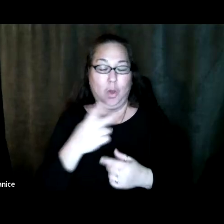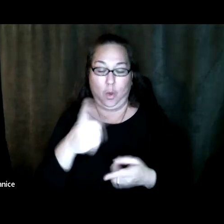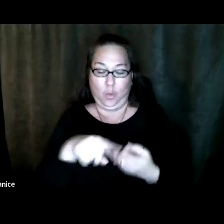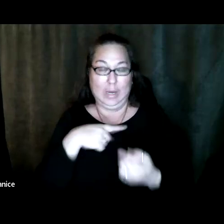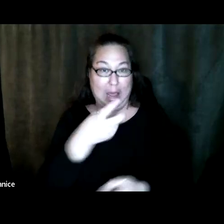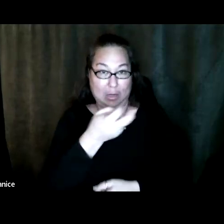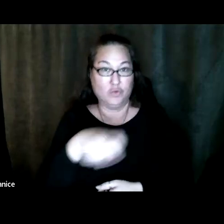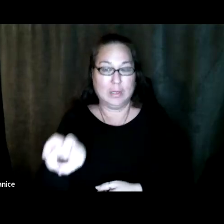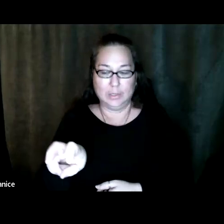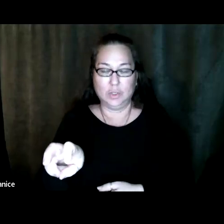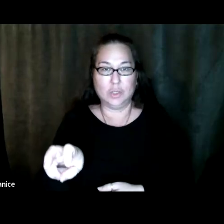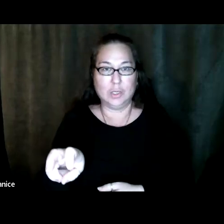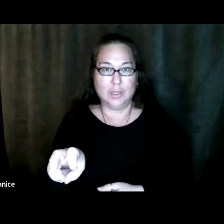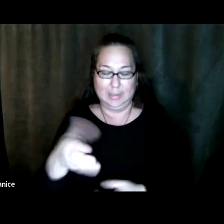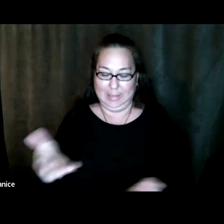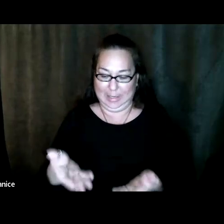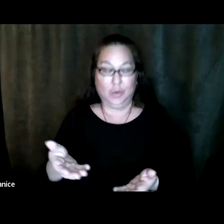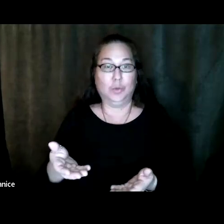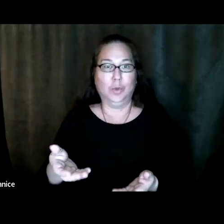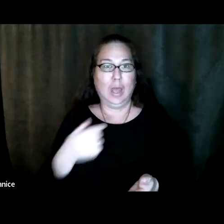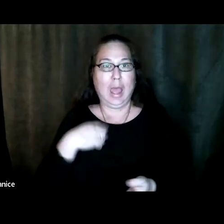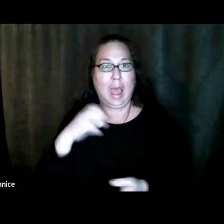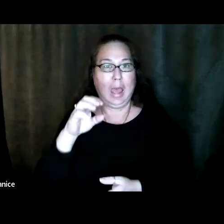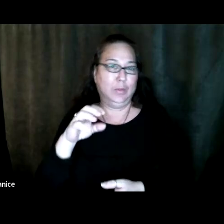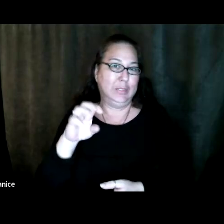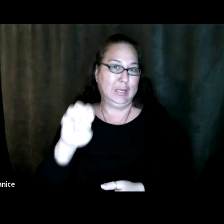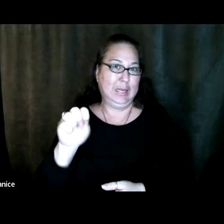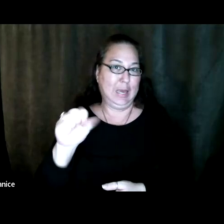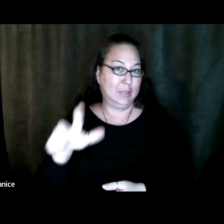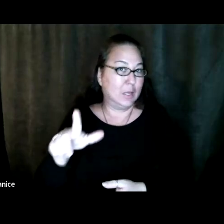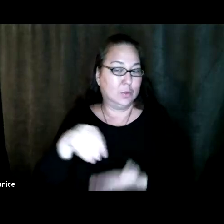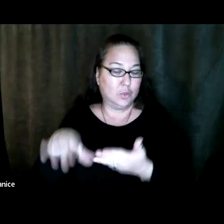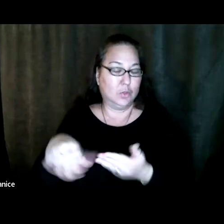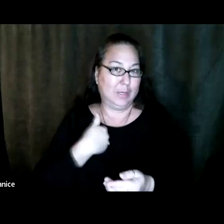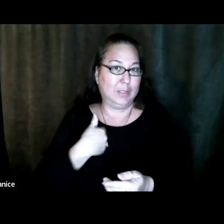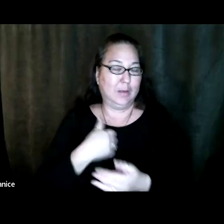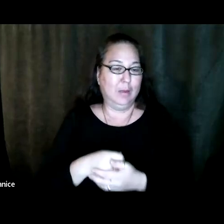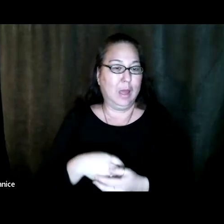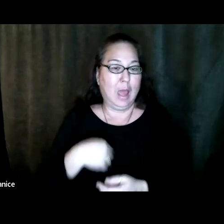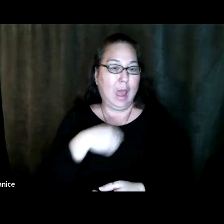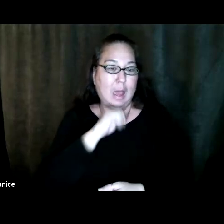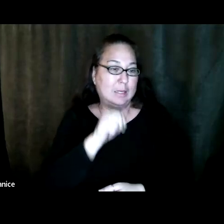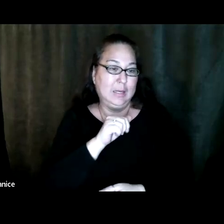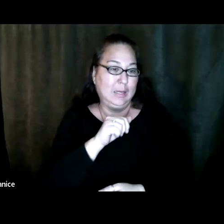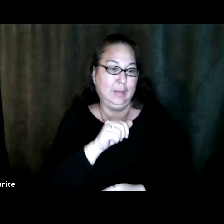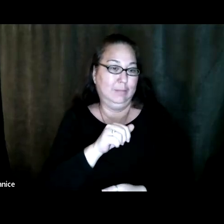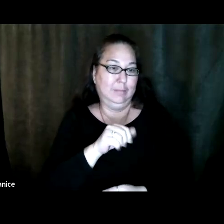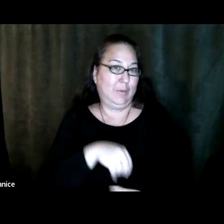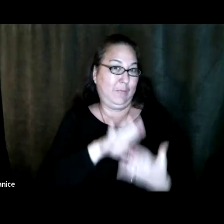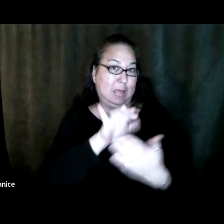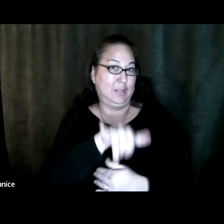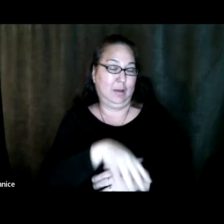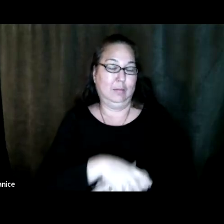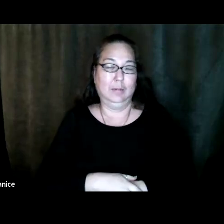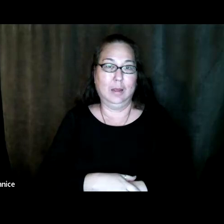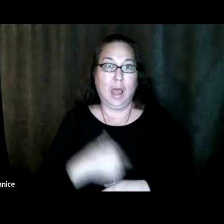transitioned to the district, I was an ASL student, so I didn't necessarily face that. I actually had a lot of